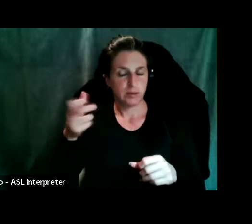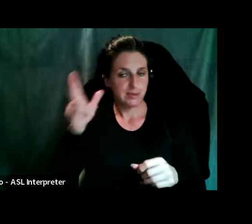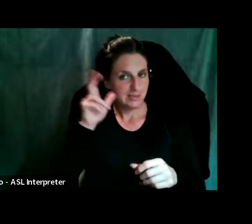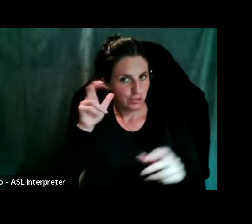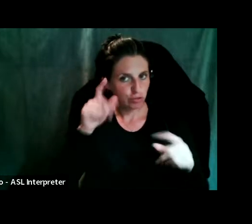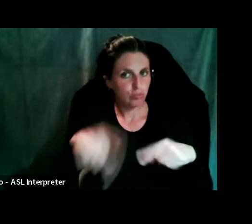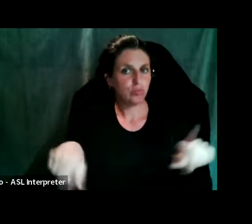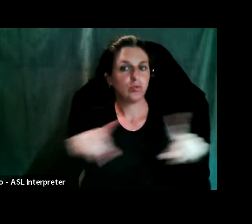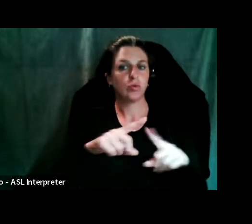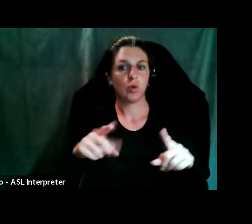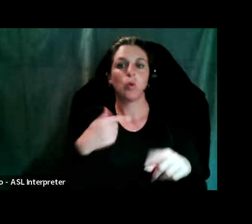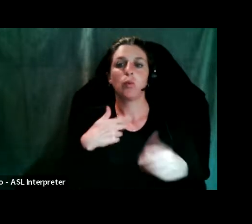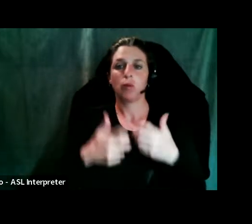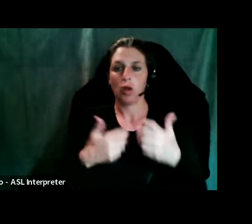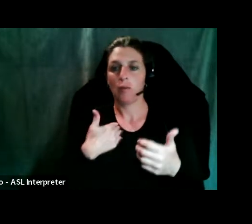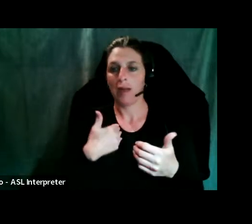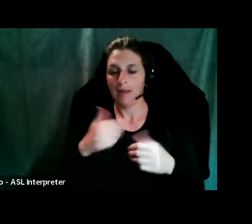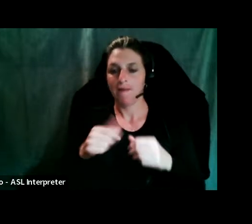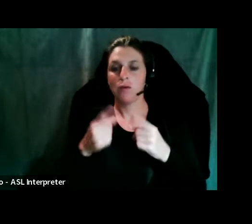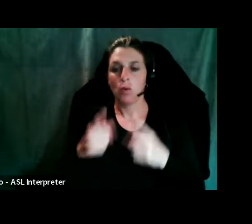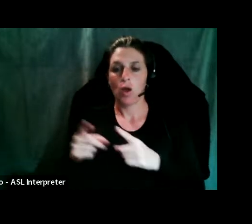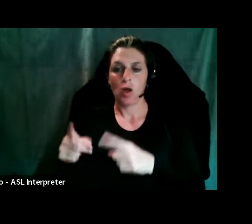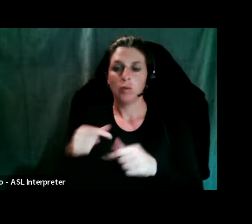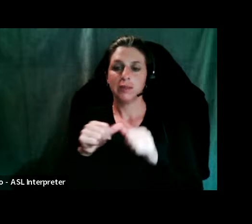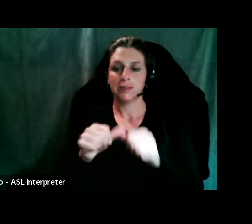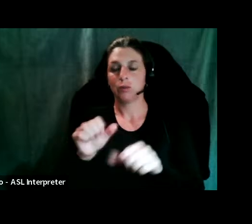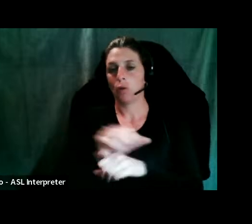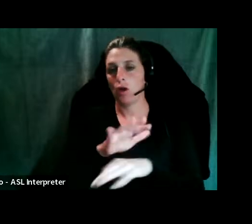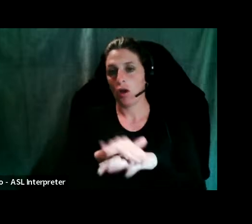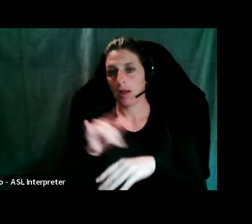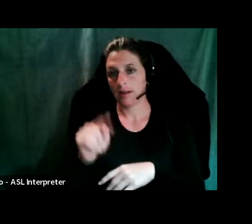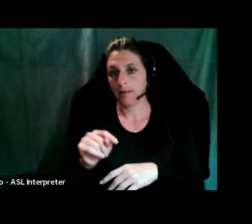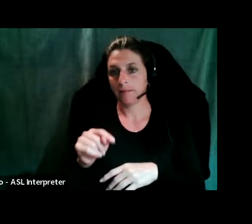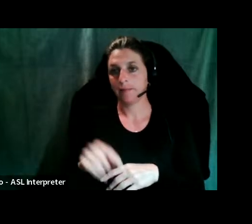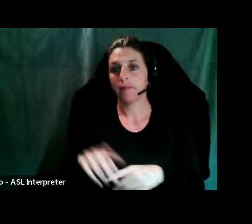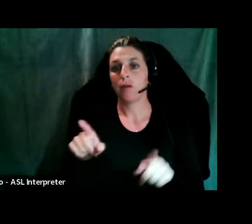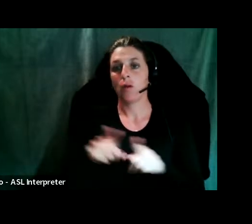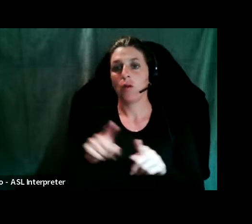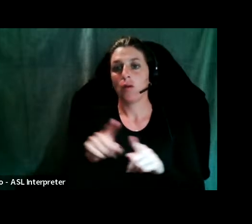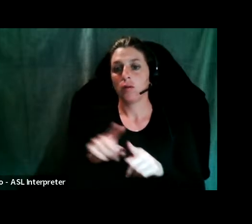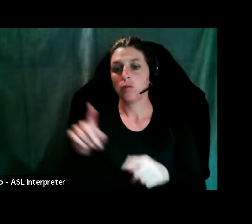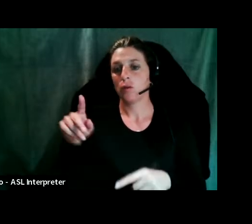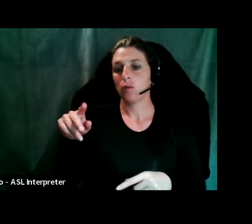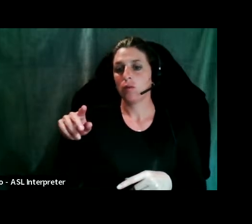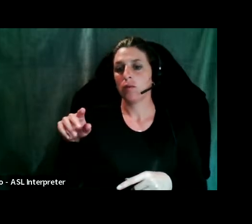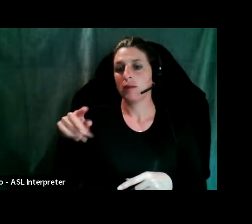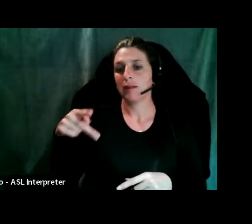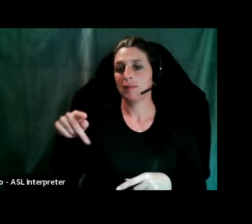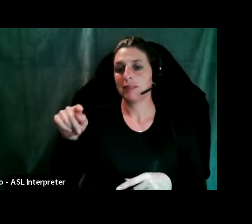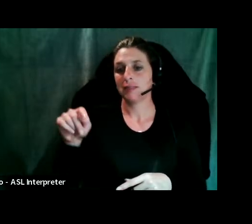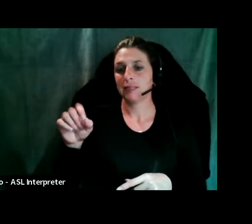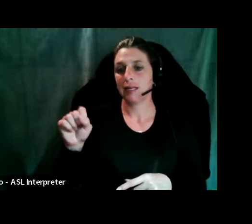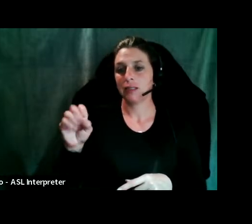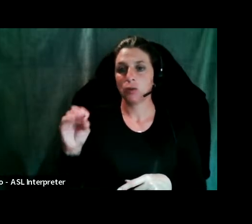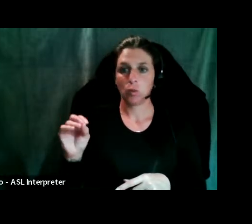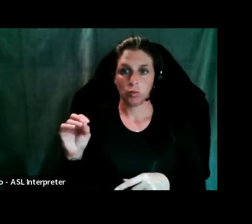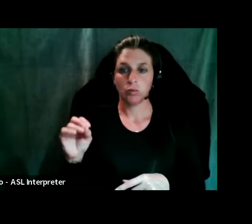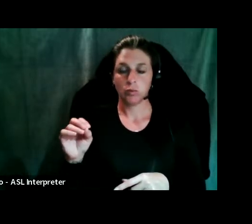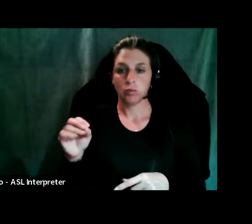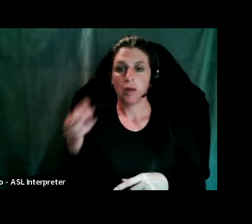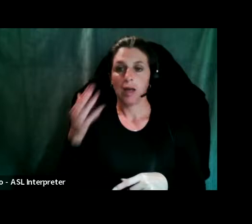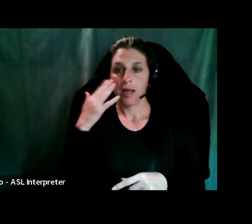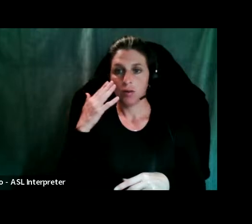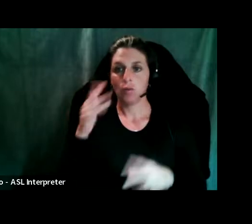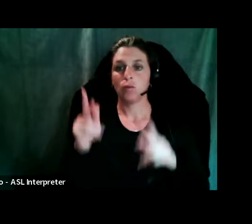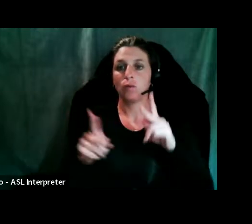to continue to work on this. Well, it makes me think about also the PTSOs. I know that there's